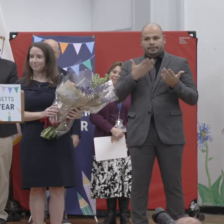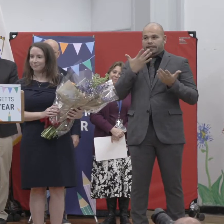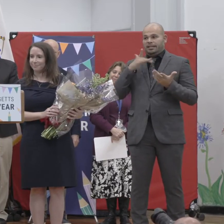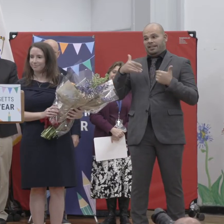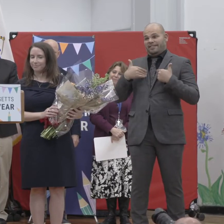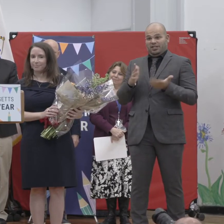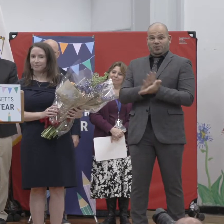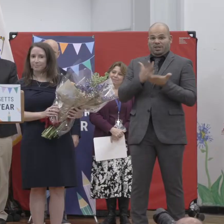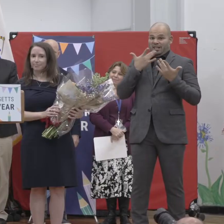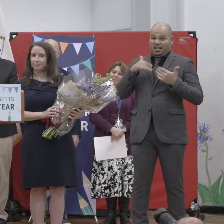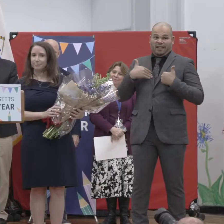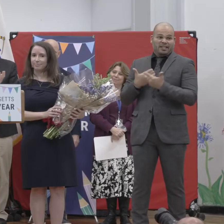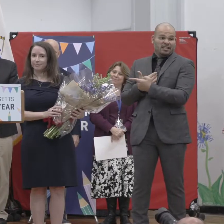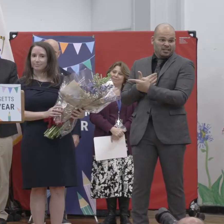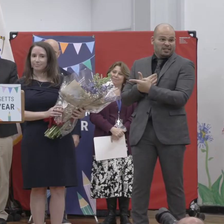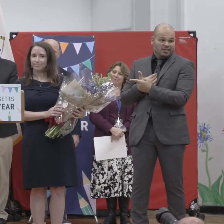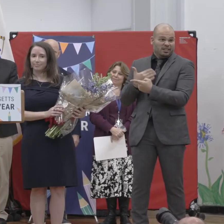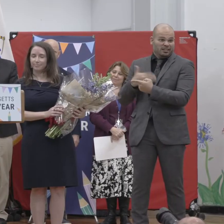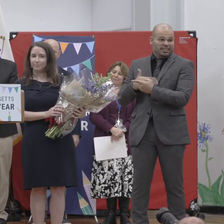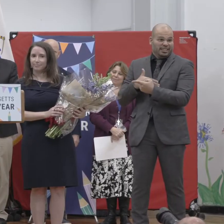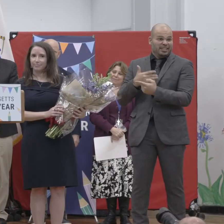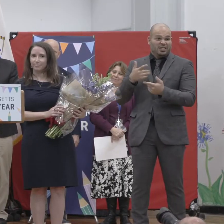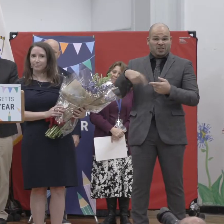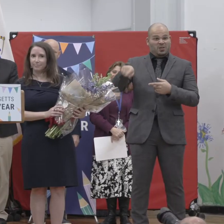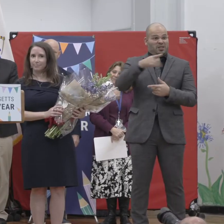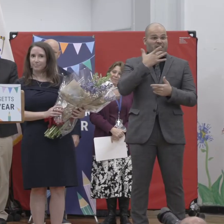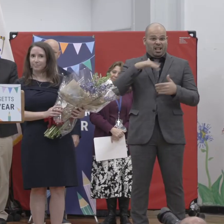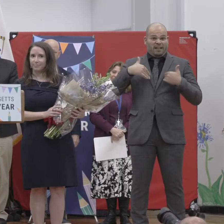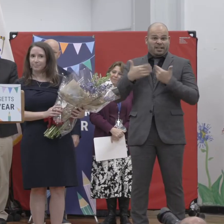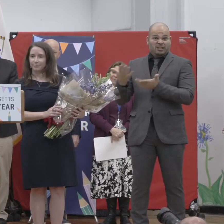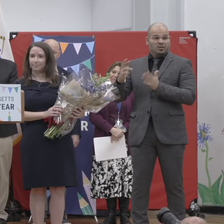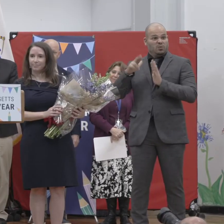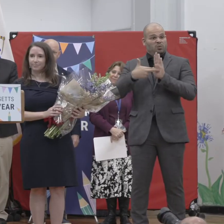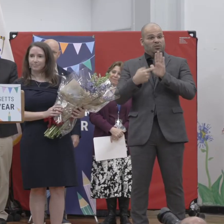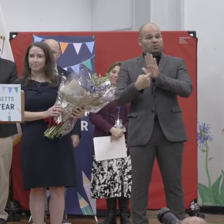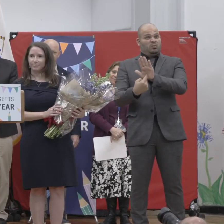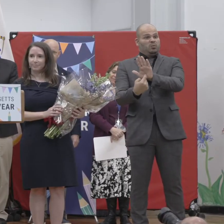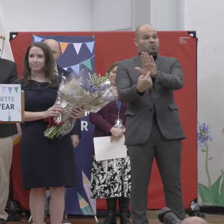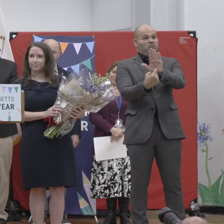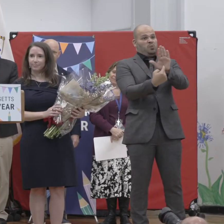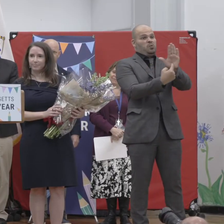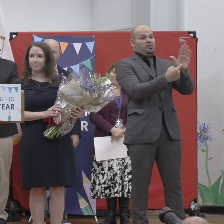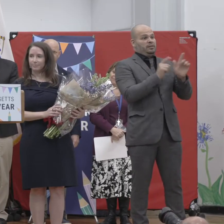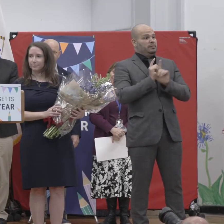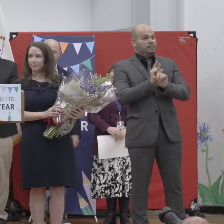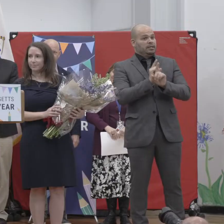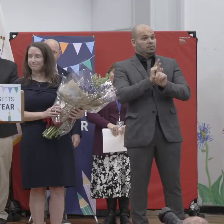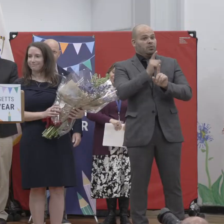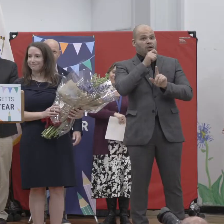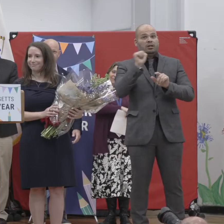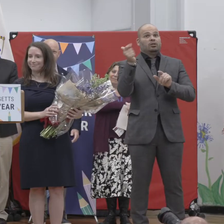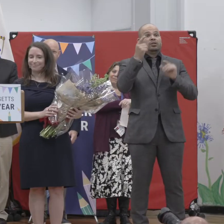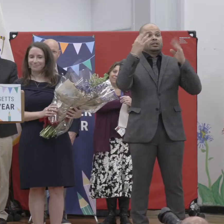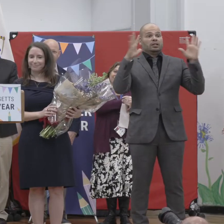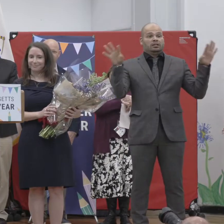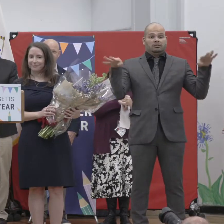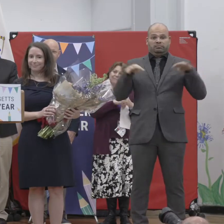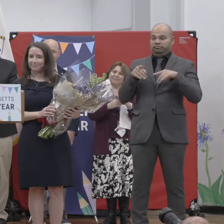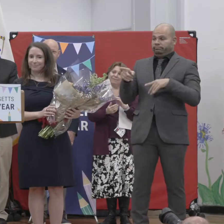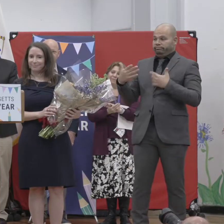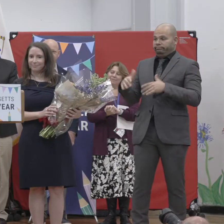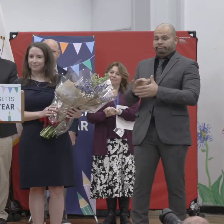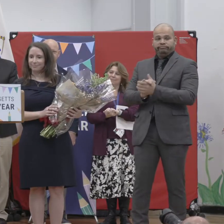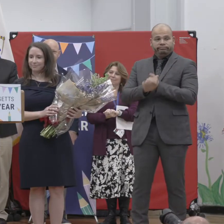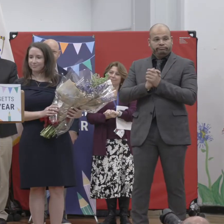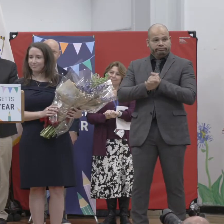so lucky for you to be a role model and a mentor to other educators out there. Congratulations again on this